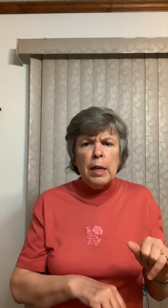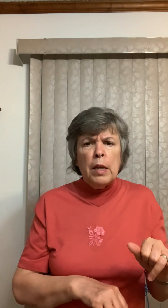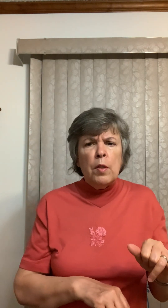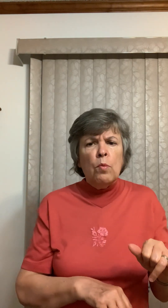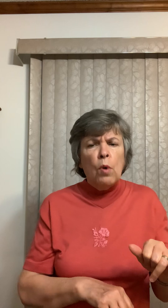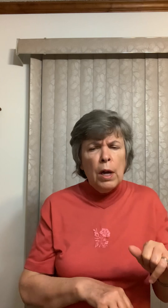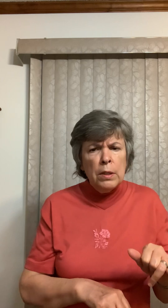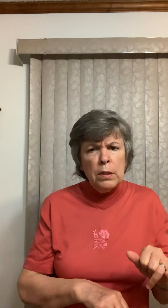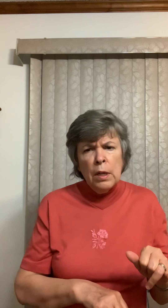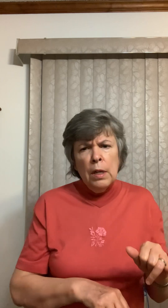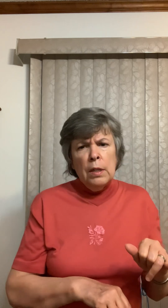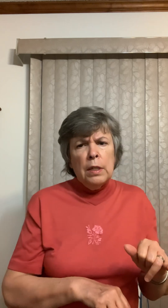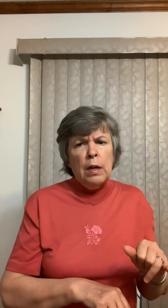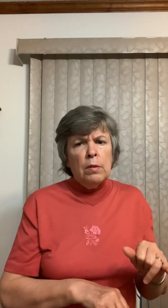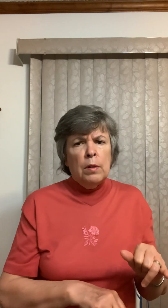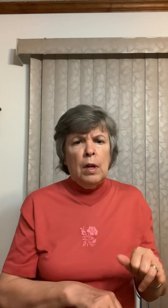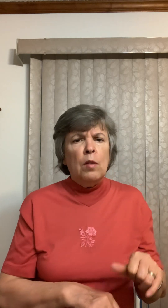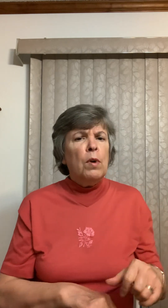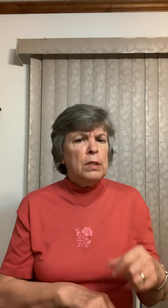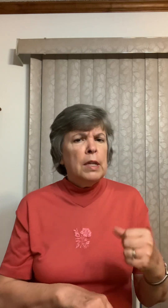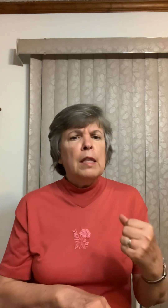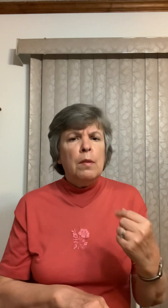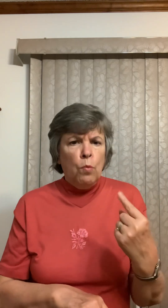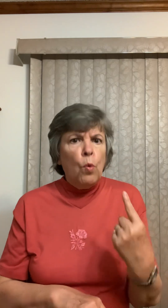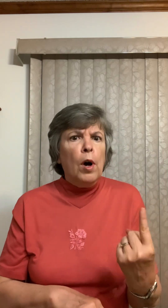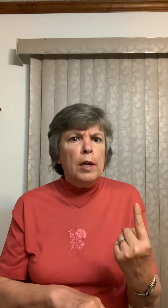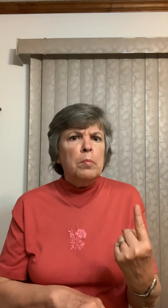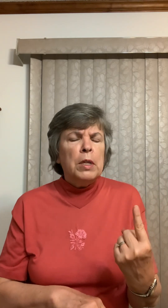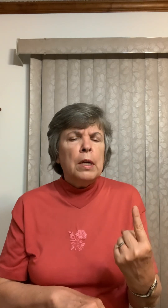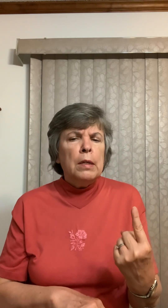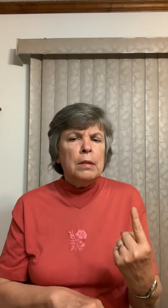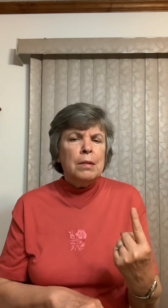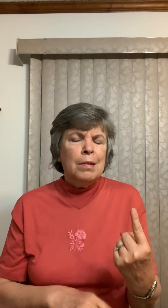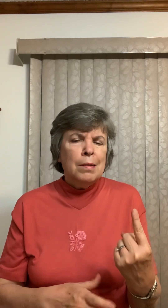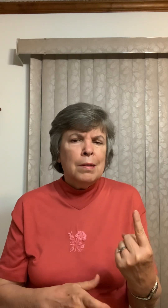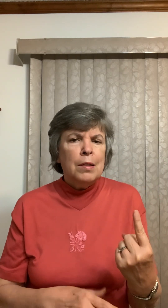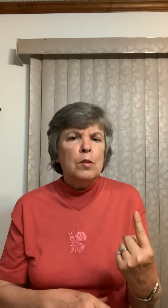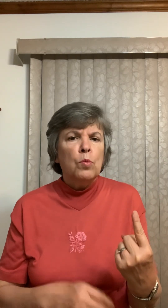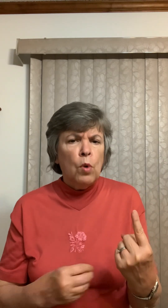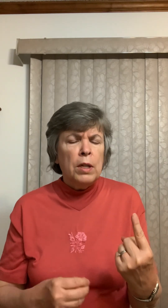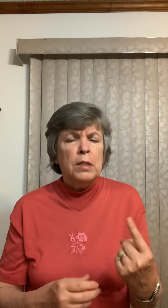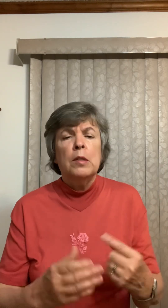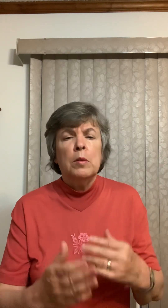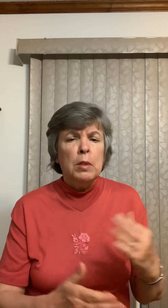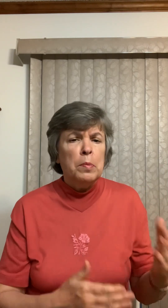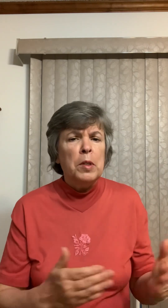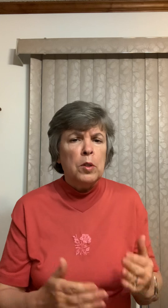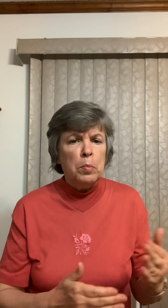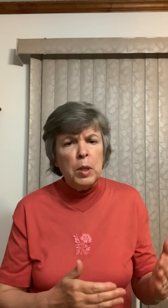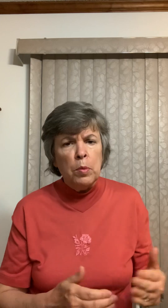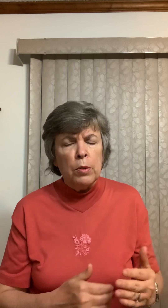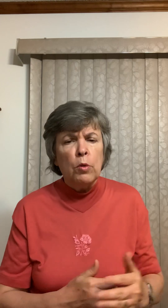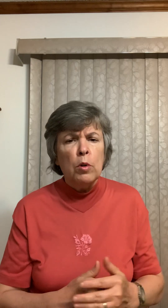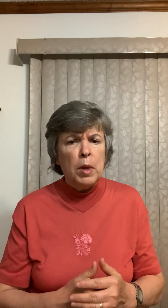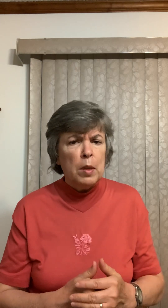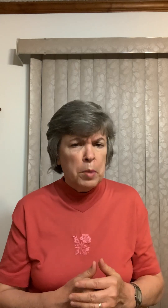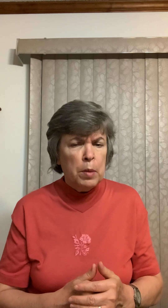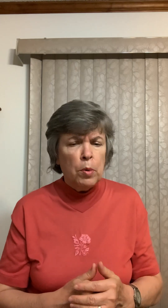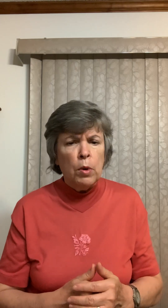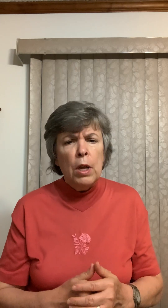the ones. Now, I don't want to say one because this is ones. This means the people, scorned by the people. So I